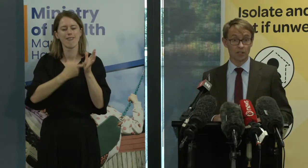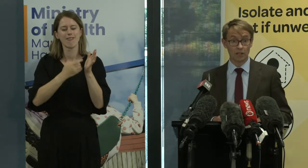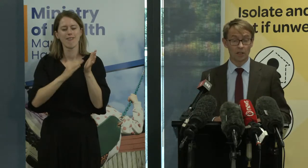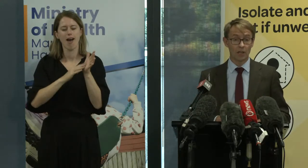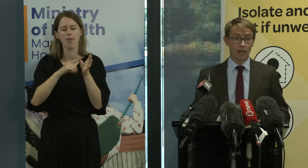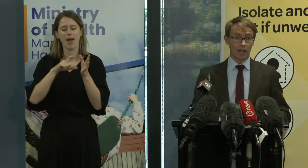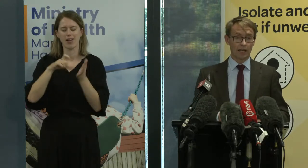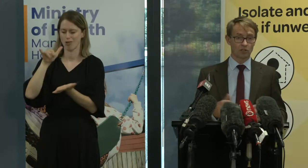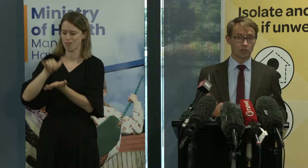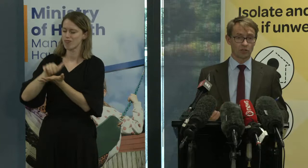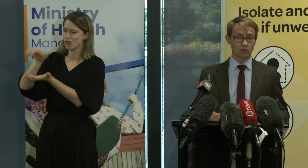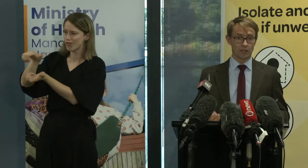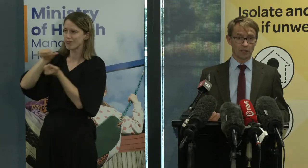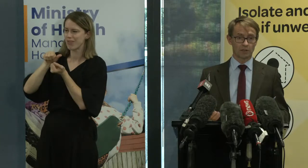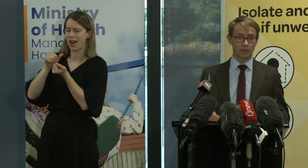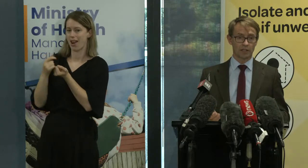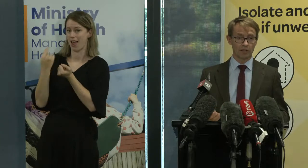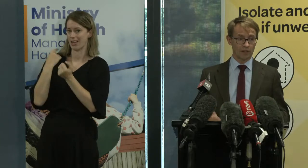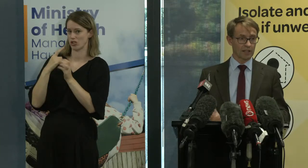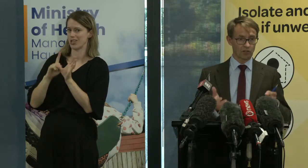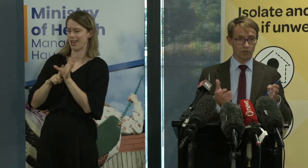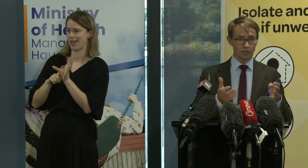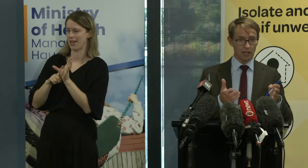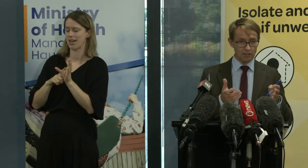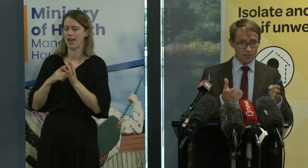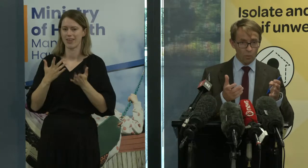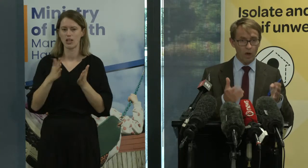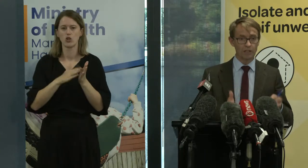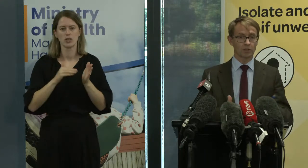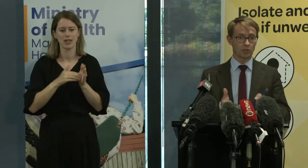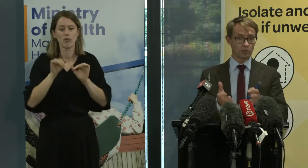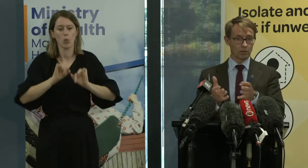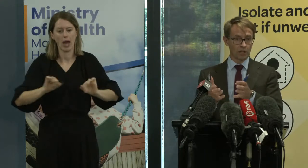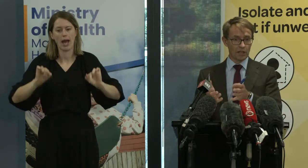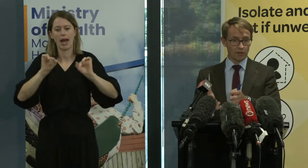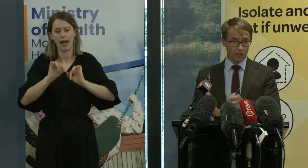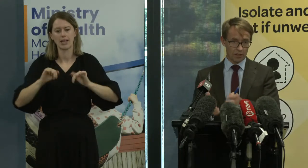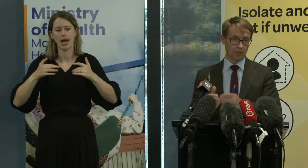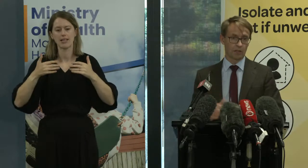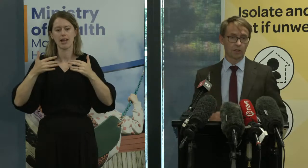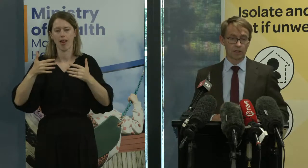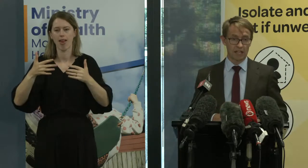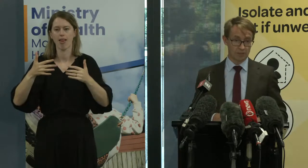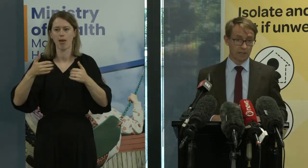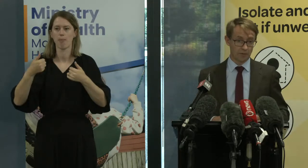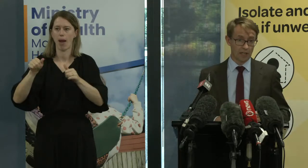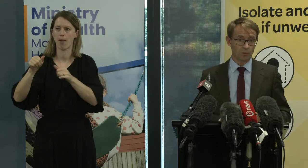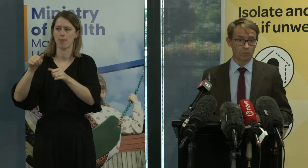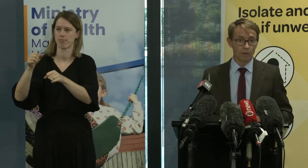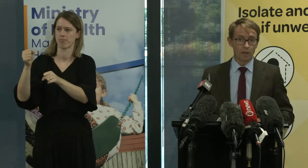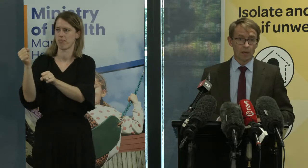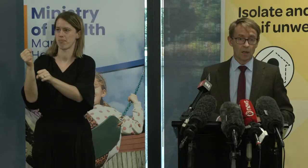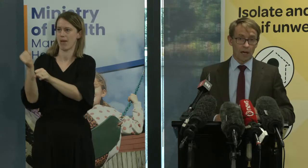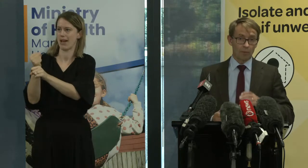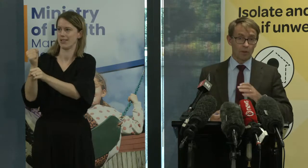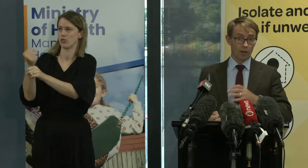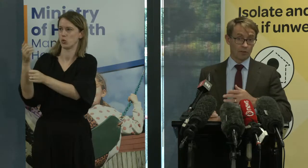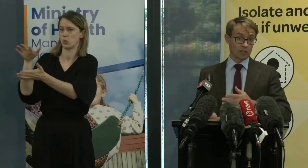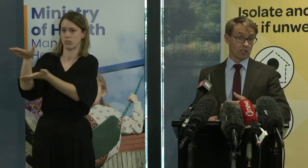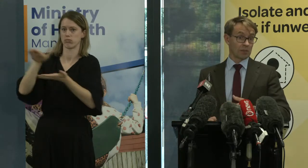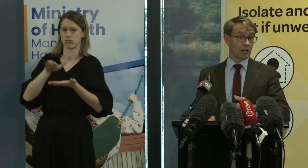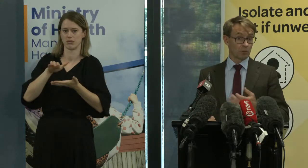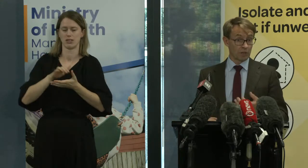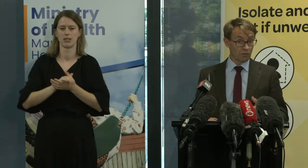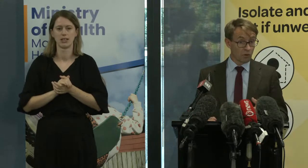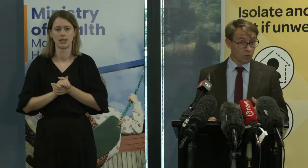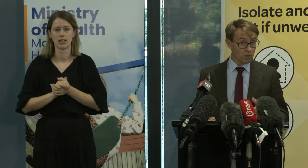last year, and New Zealand, like every other country, has had to wait until it has been available. They've